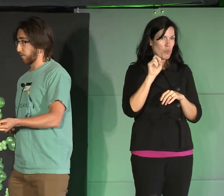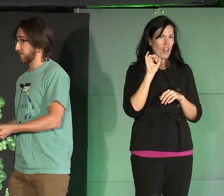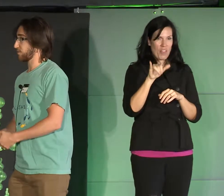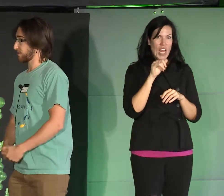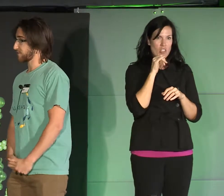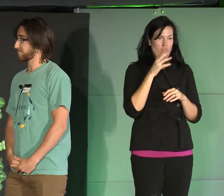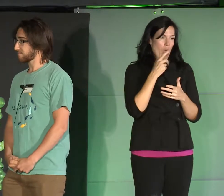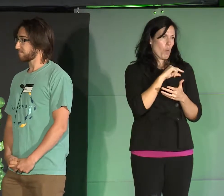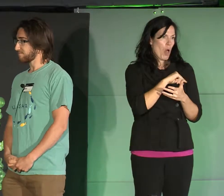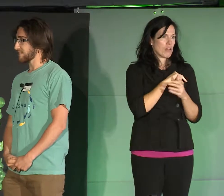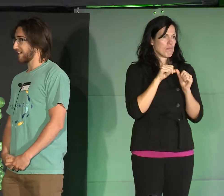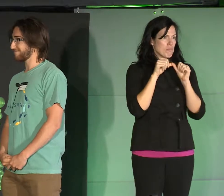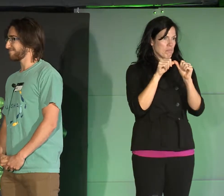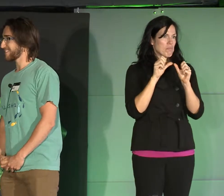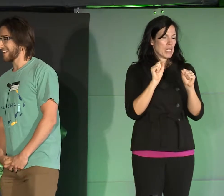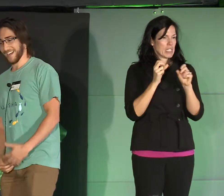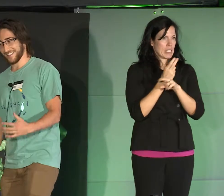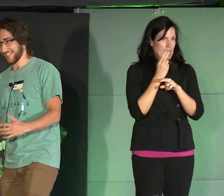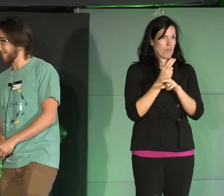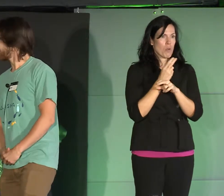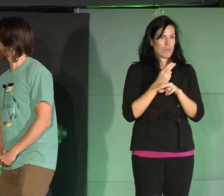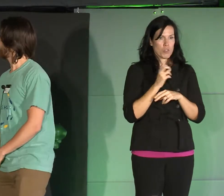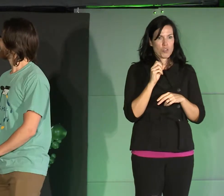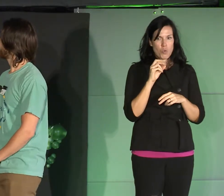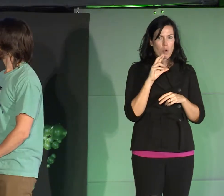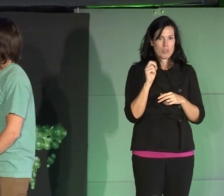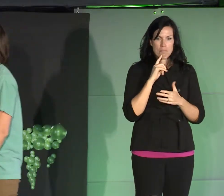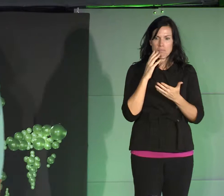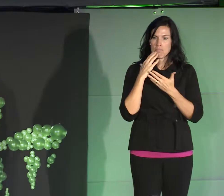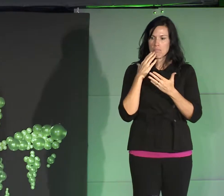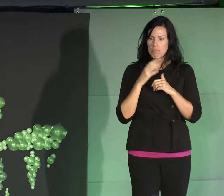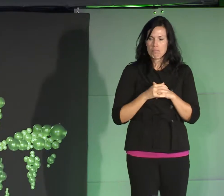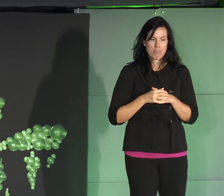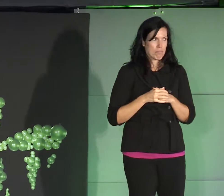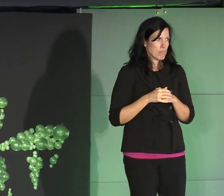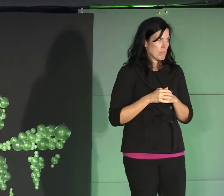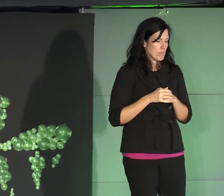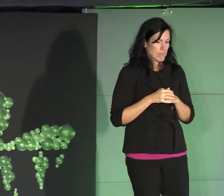sustainable protein source. Excellent. Look forward to it. Thank you. Thank you.